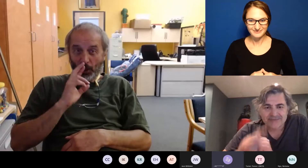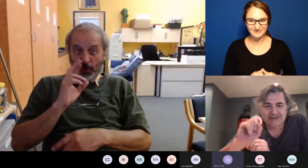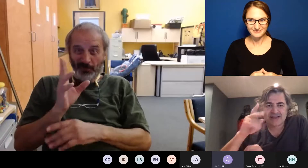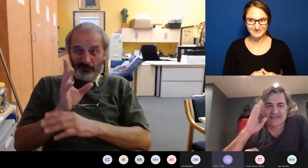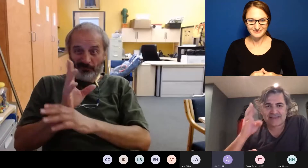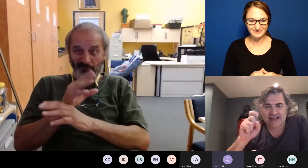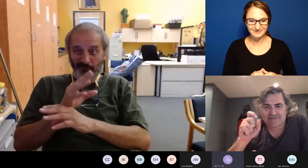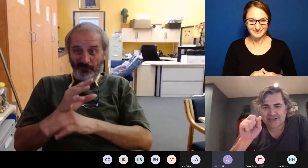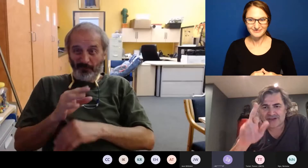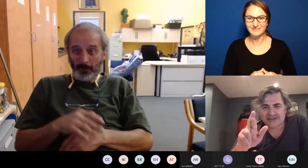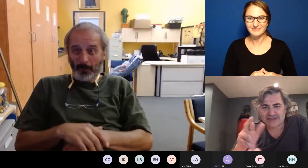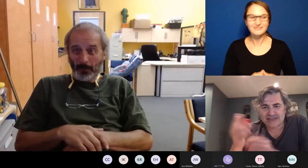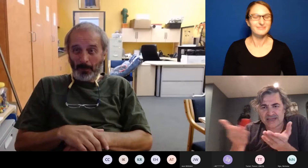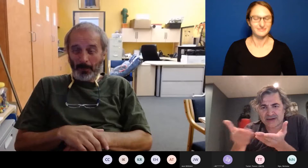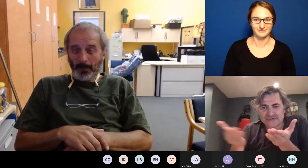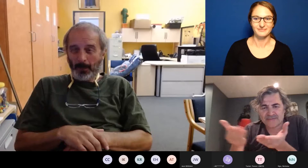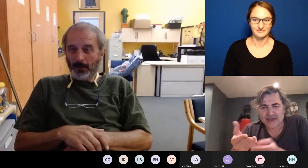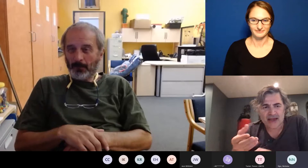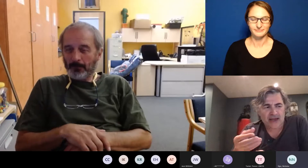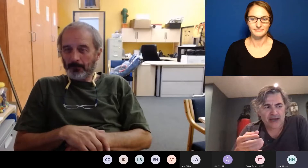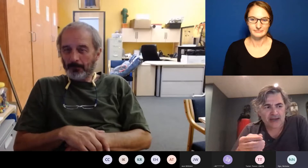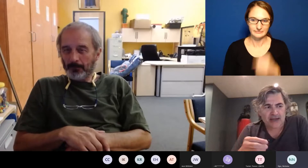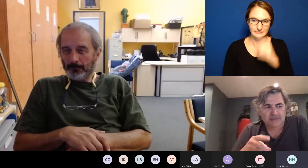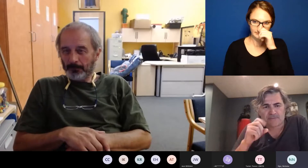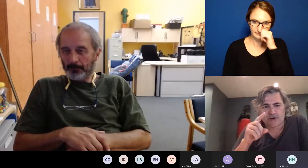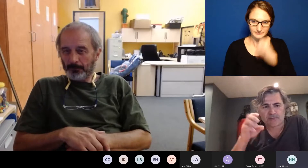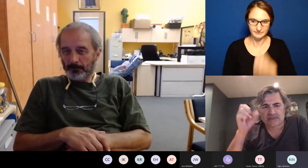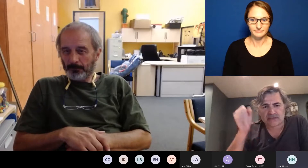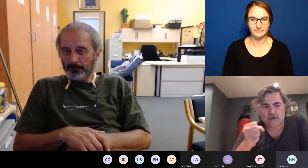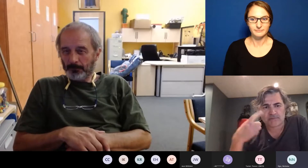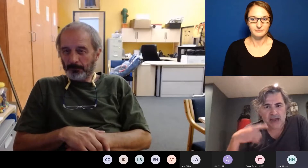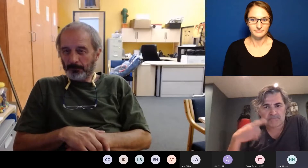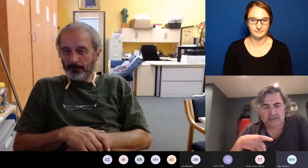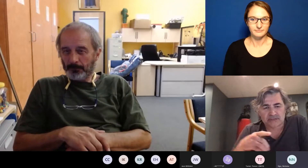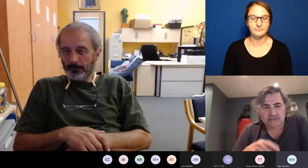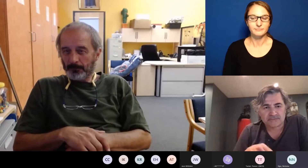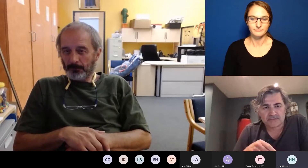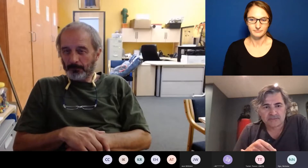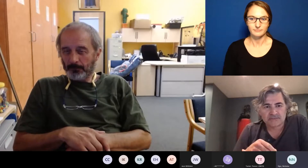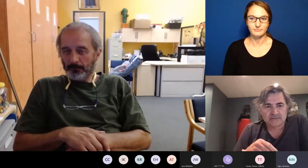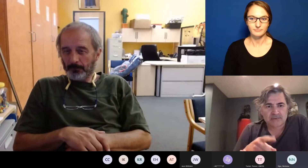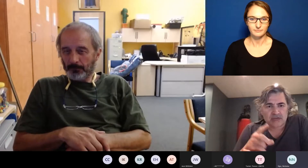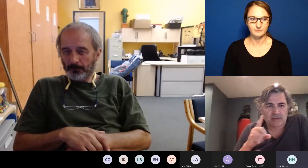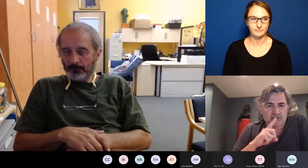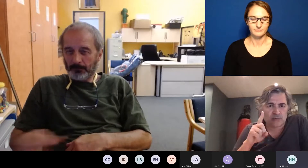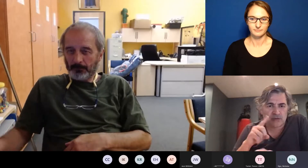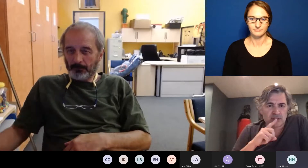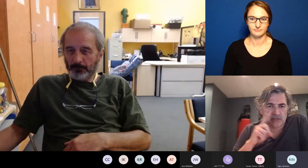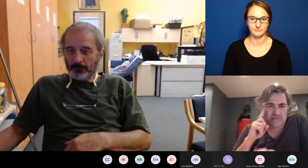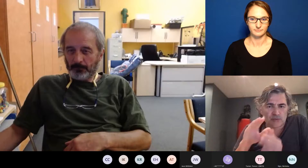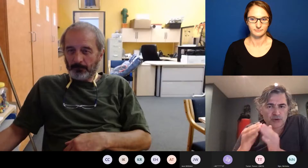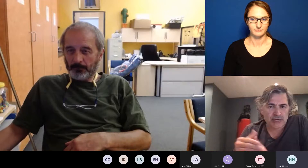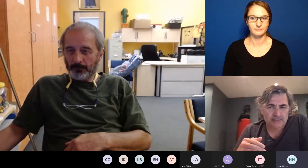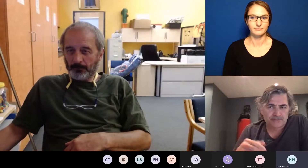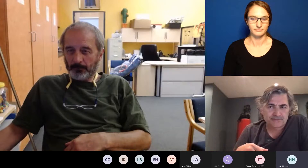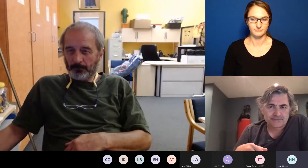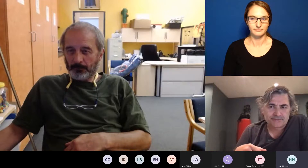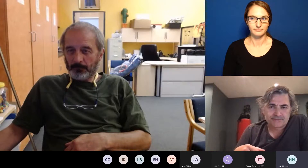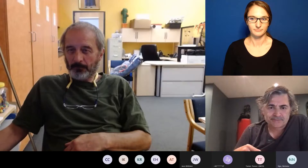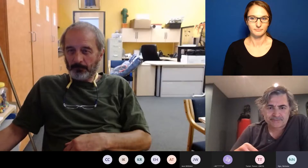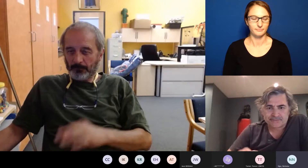Okay, this is Javier here, and I'm from the South Minneapolis, and with the deaf